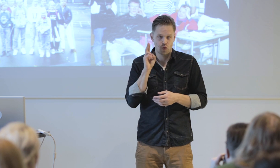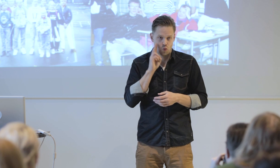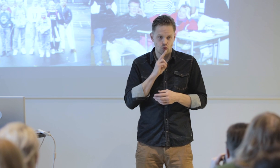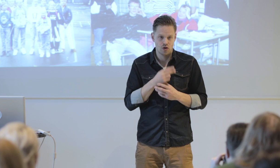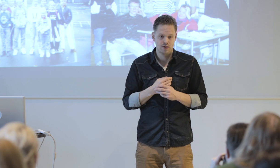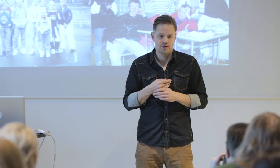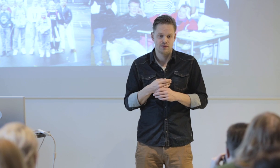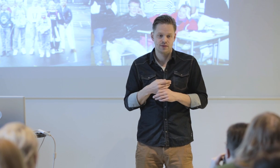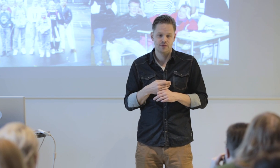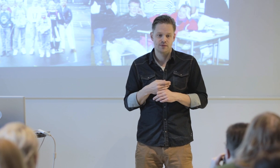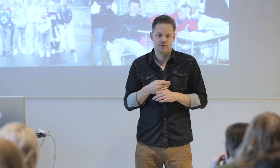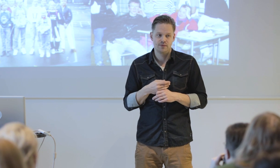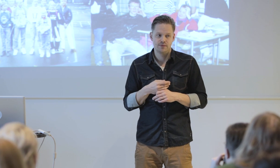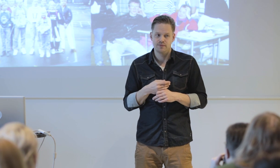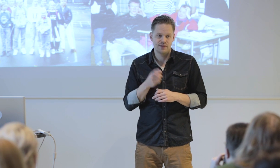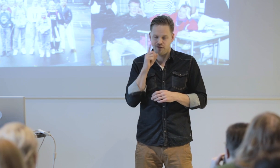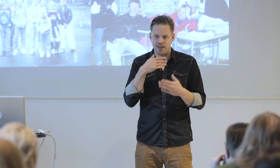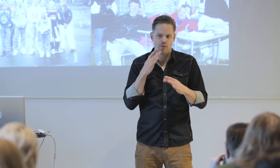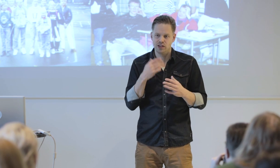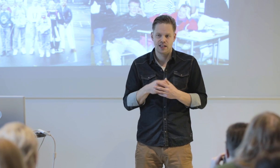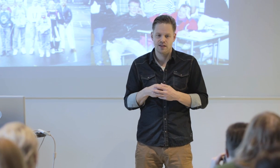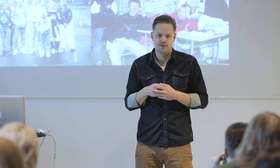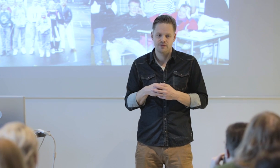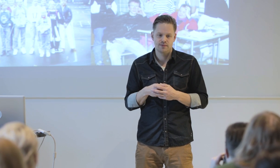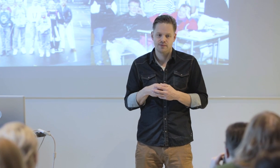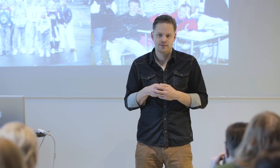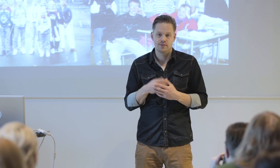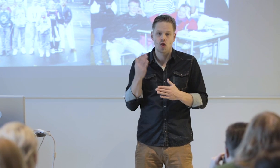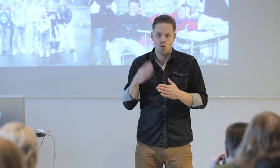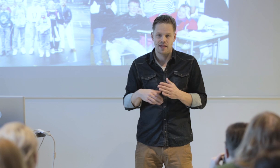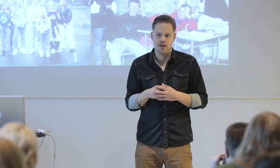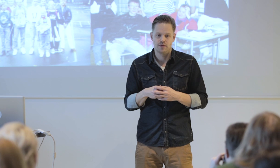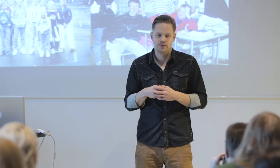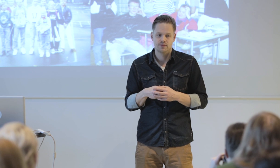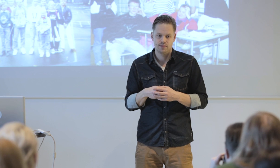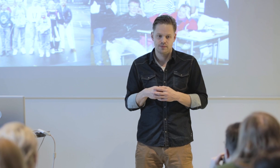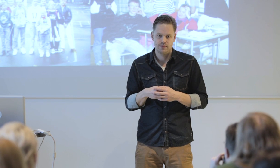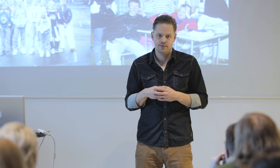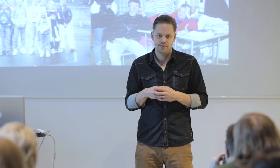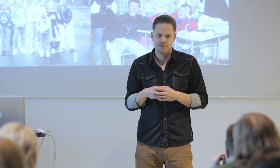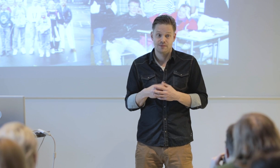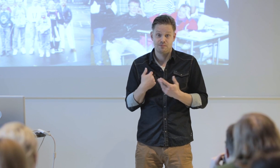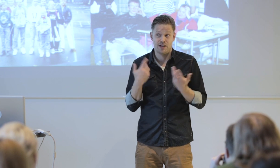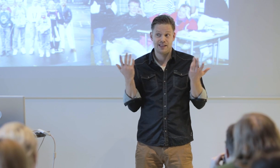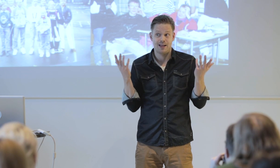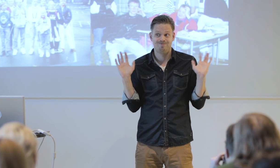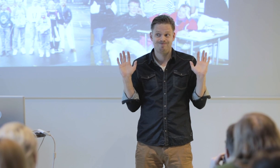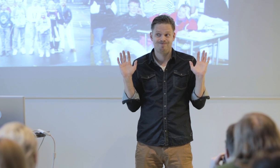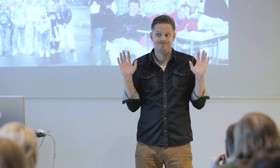It's time for you to accept that you are deaf. You cannot do music. You need to stop it. And I was like,